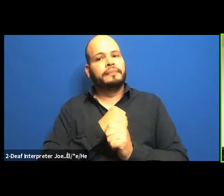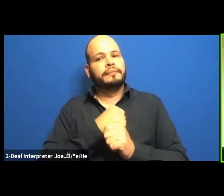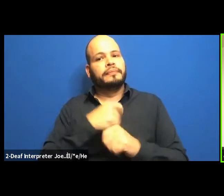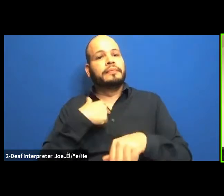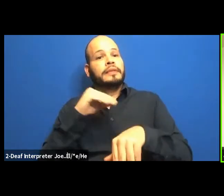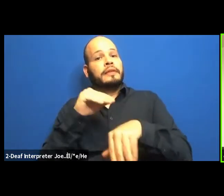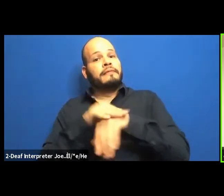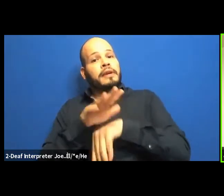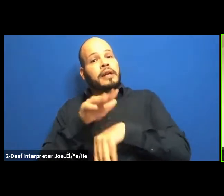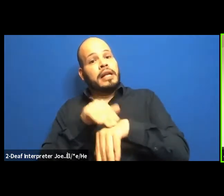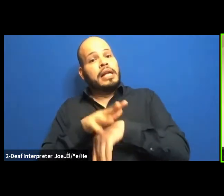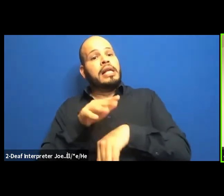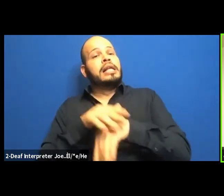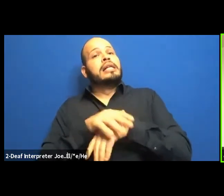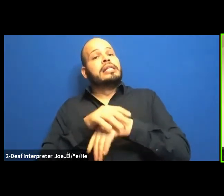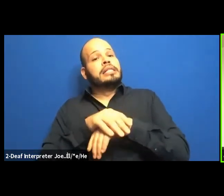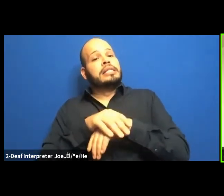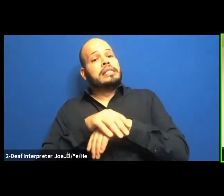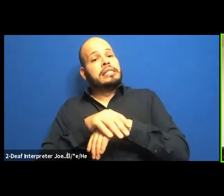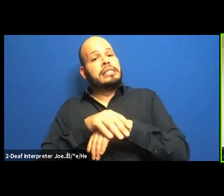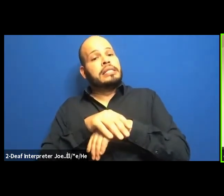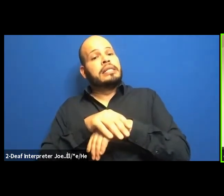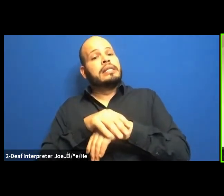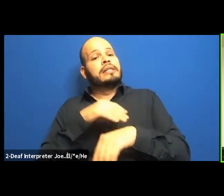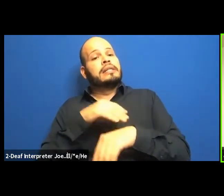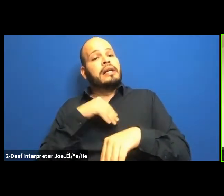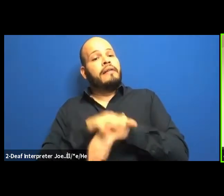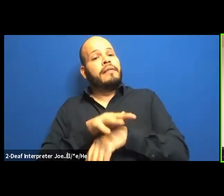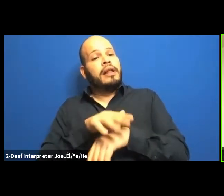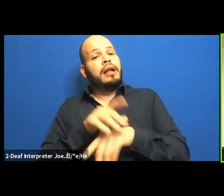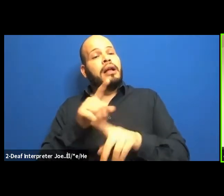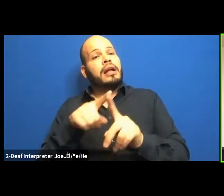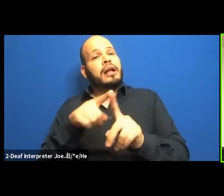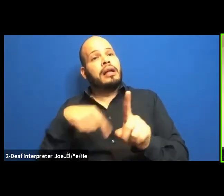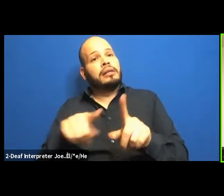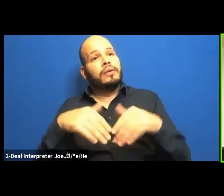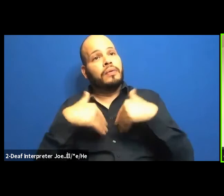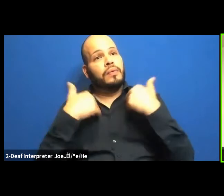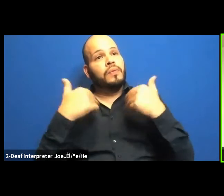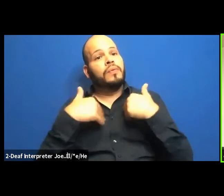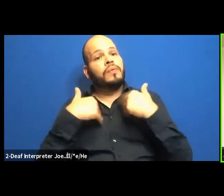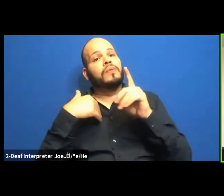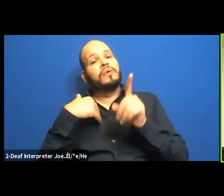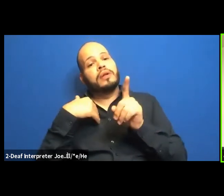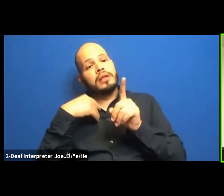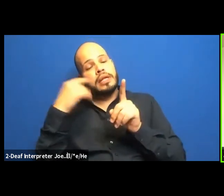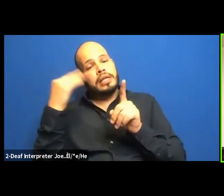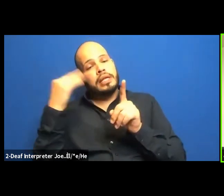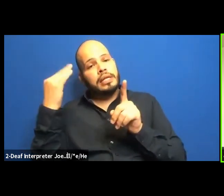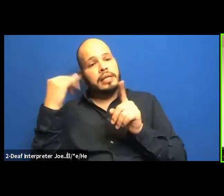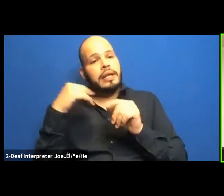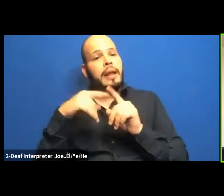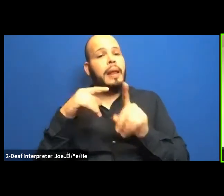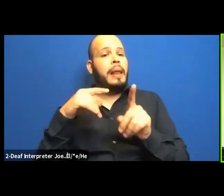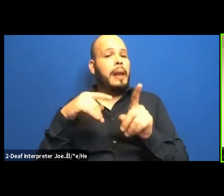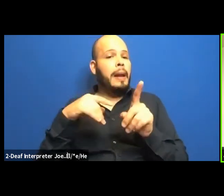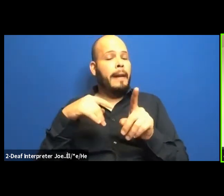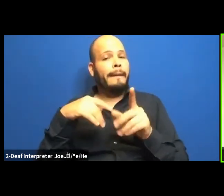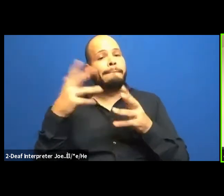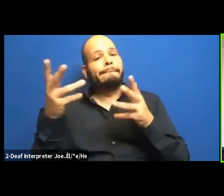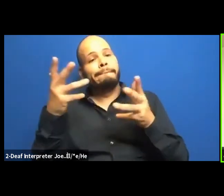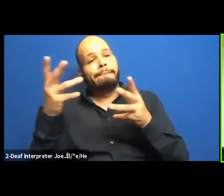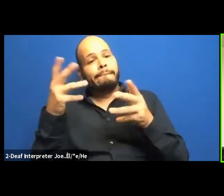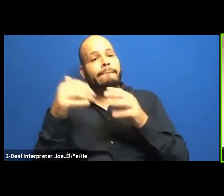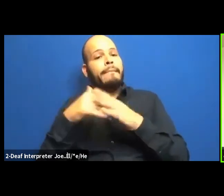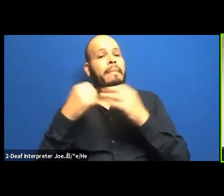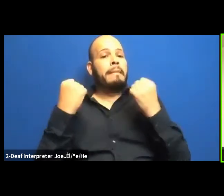I feel like I have many. So I think one is, connecting to ancestors and